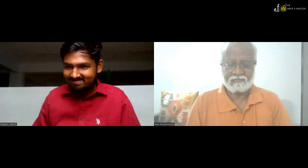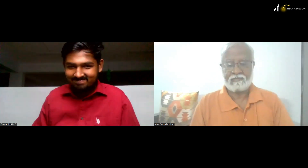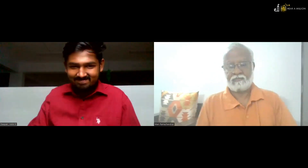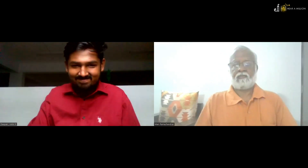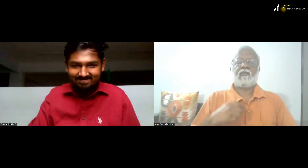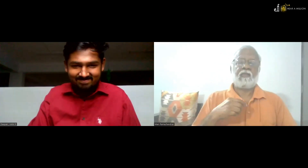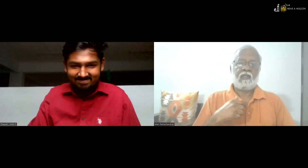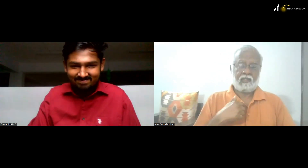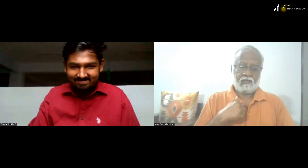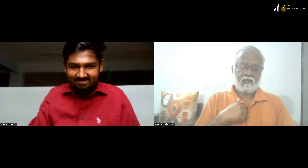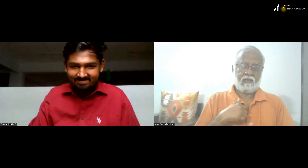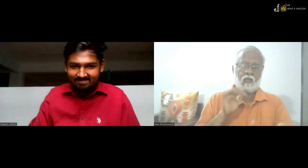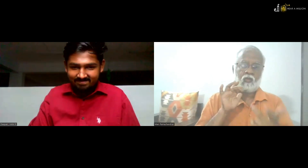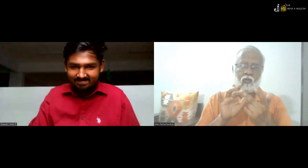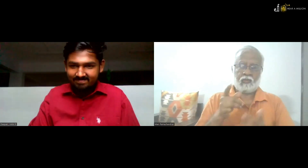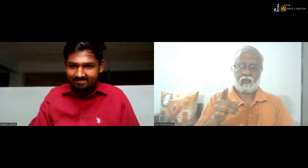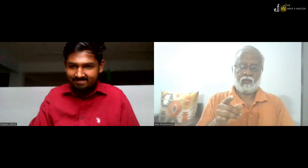Okay.